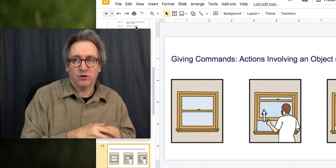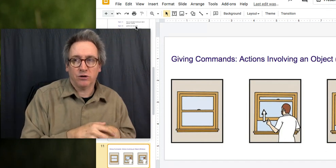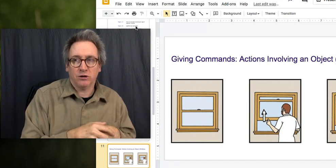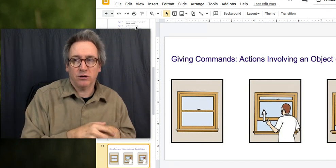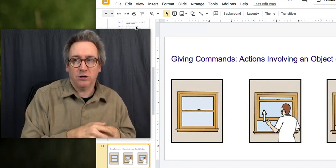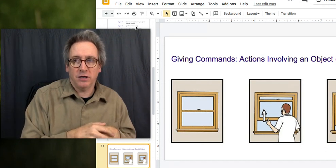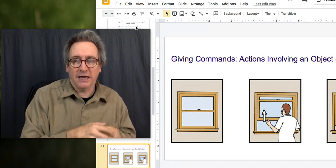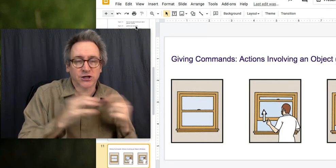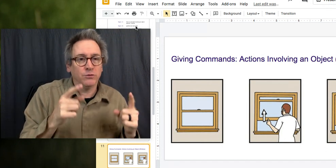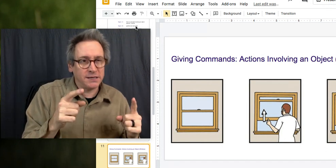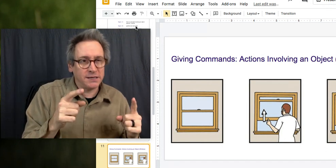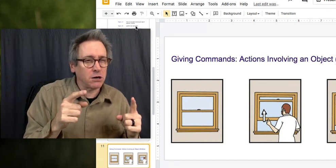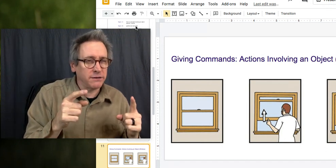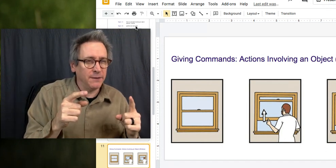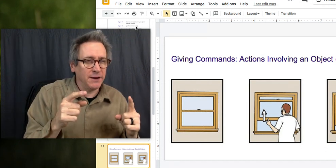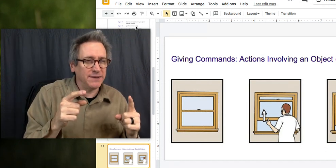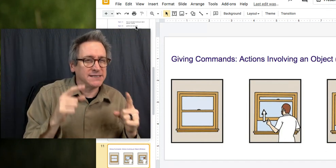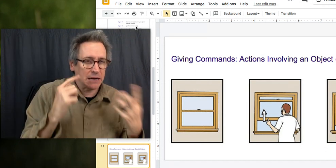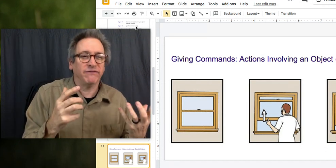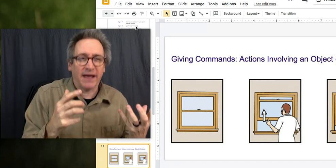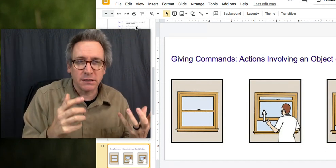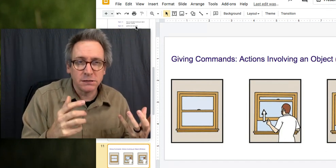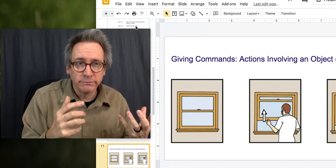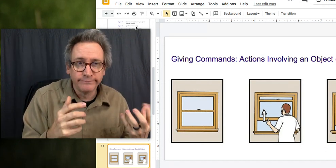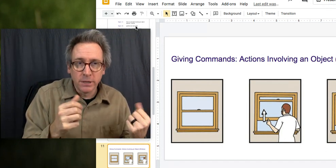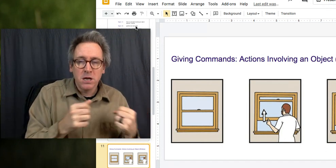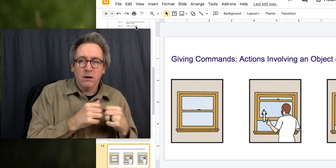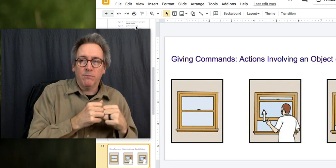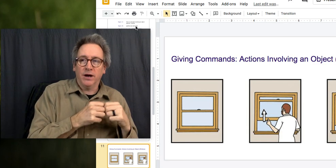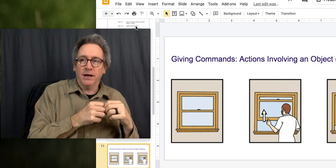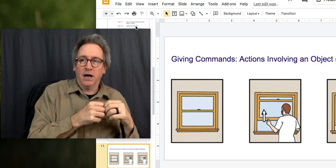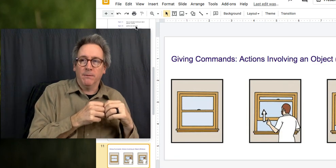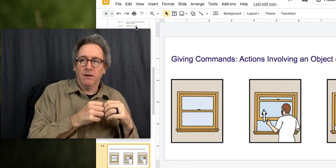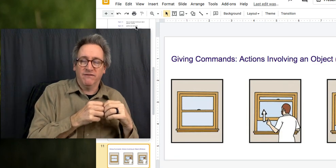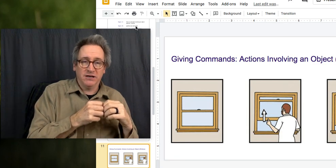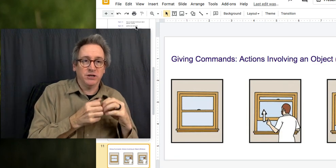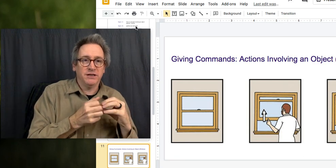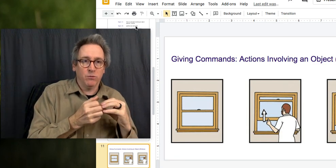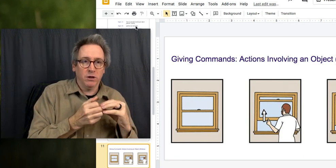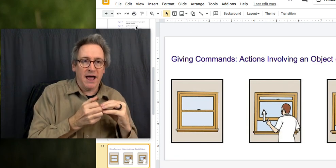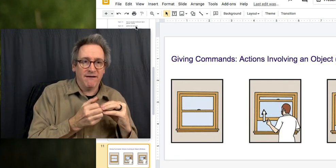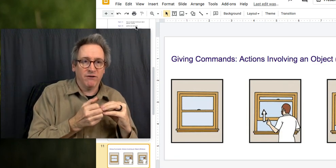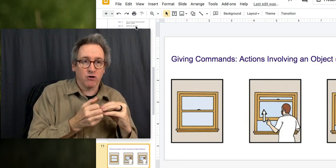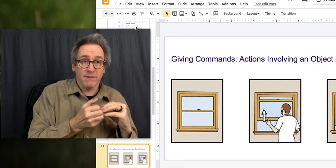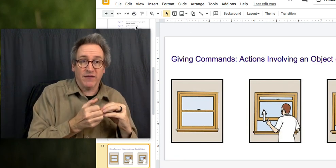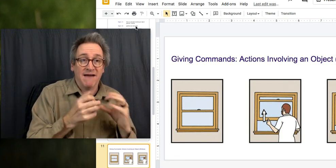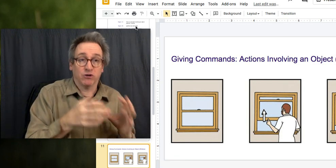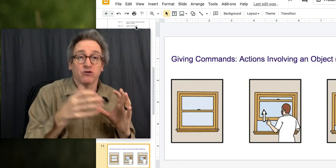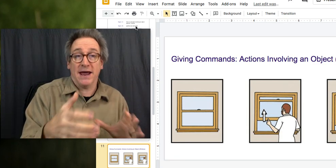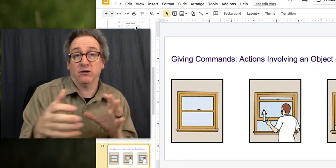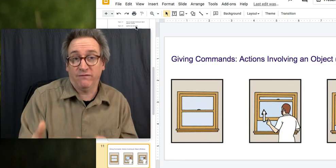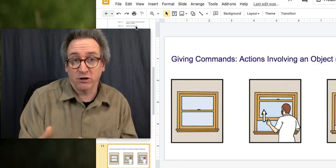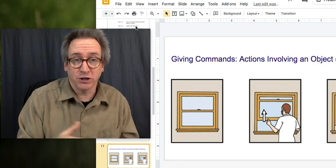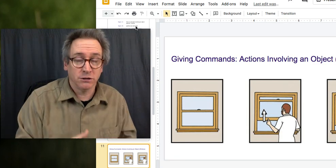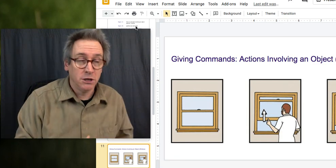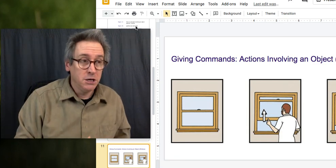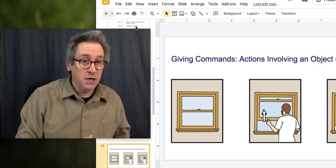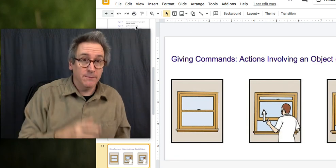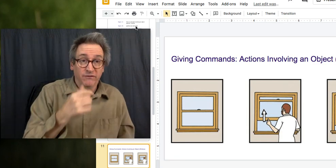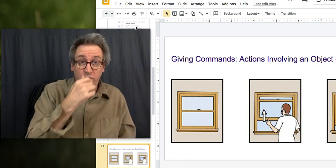So it's a good way to start thinking about them as sound effects, but eventually they have a grammatical